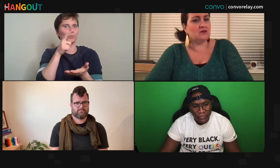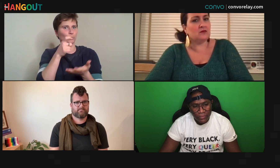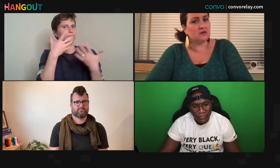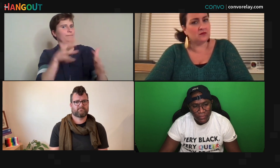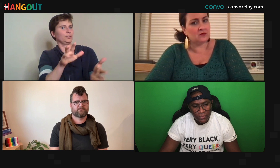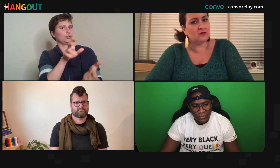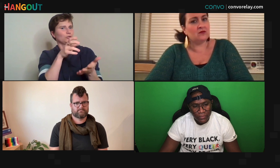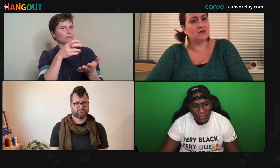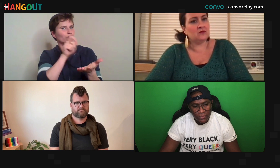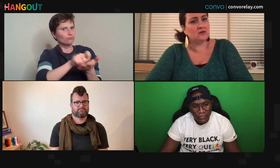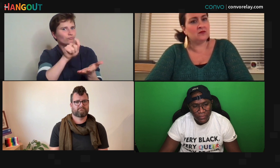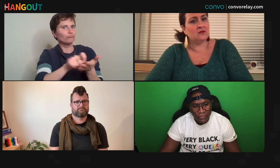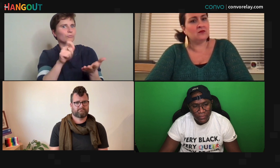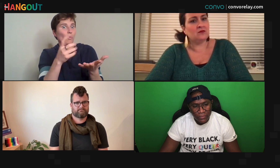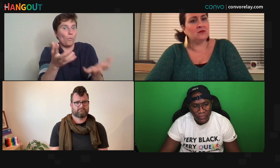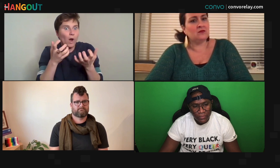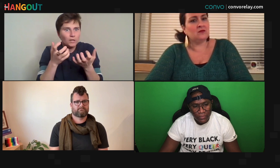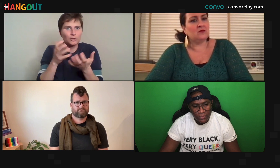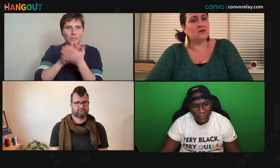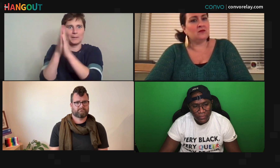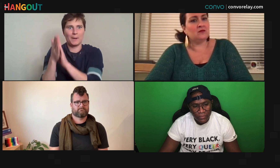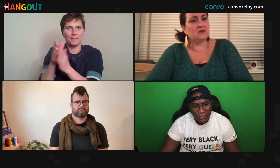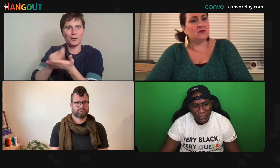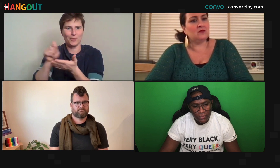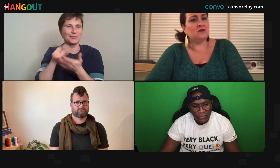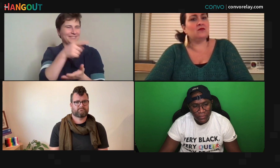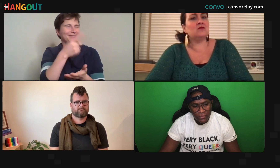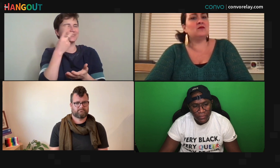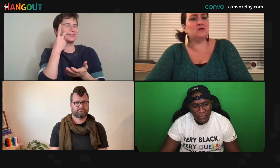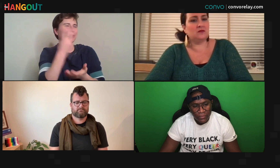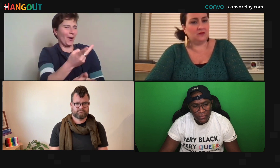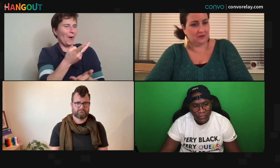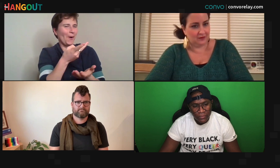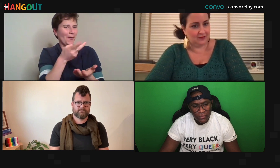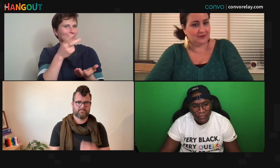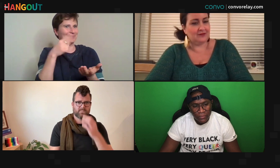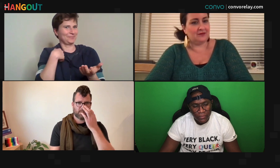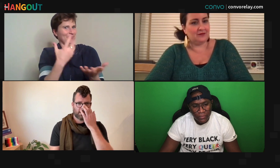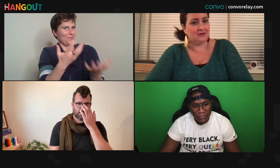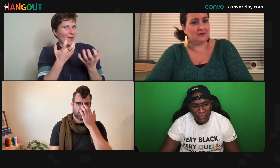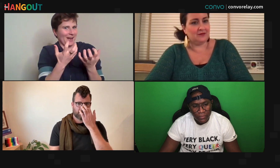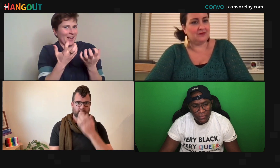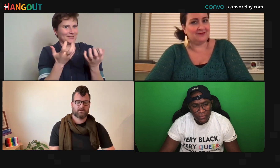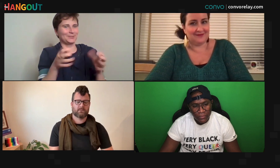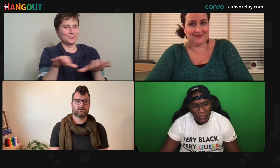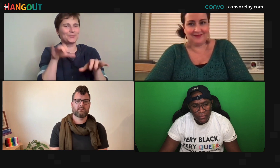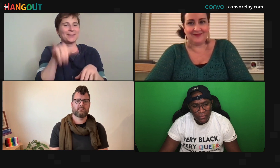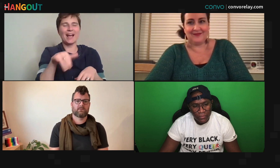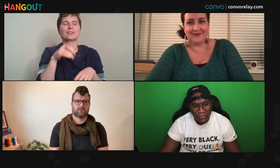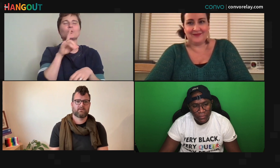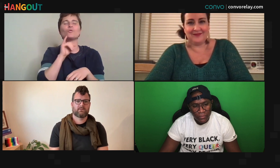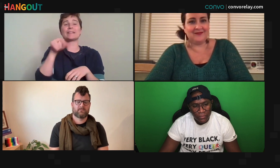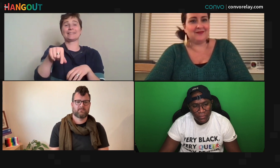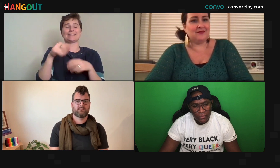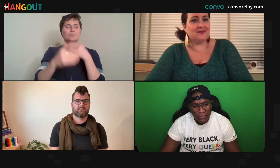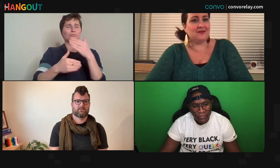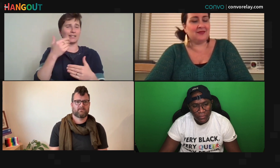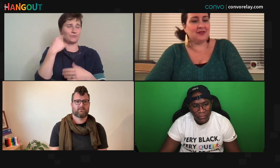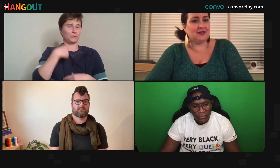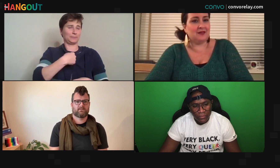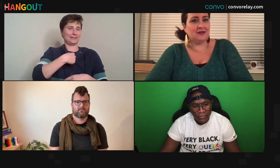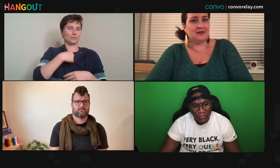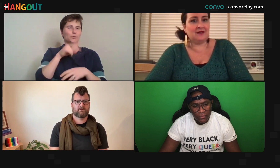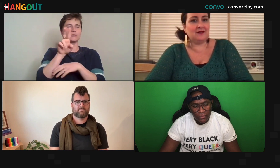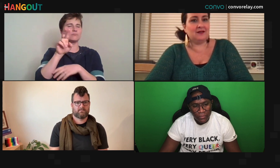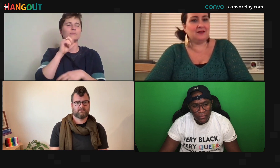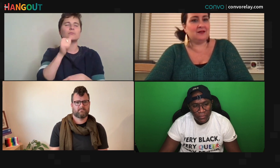to recruit a deaf author who had already written a book and wanted to become an author, or already written and wanted to become an author. And they